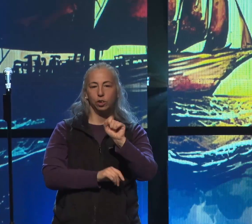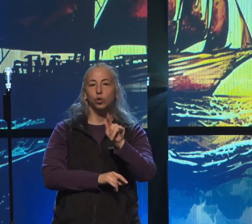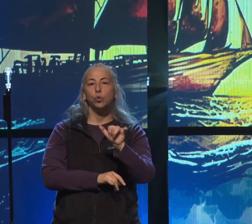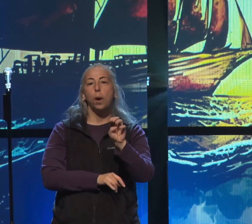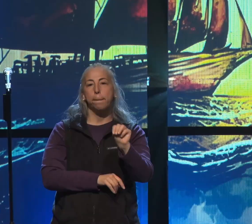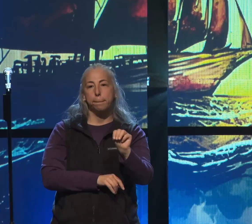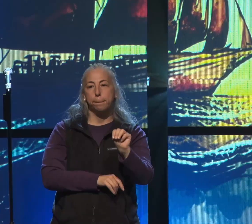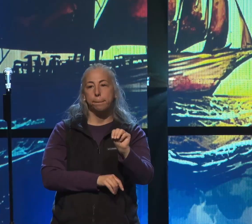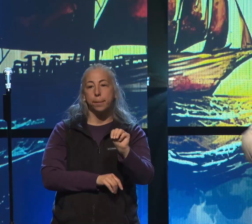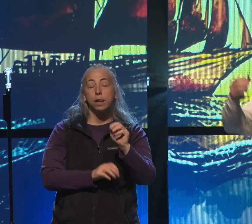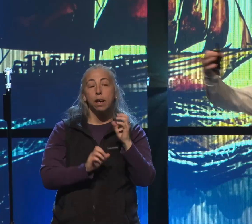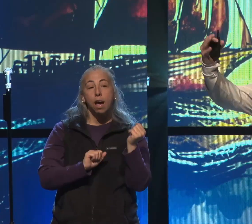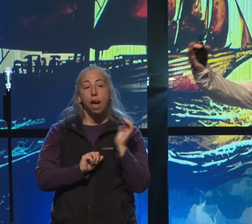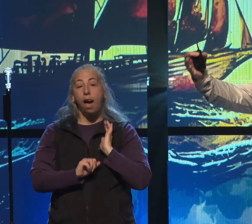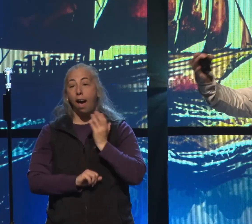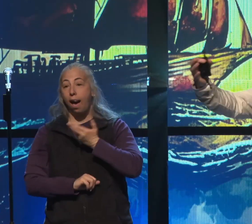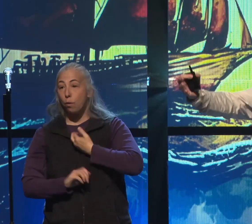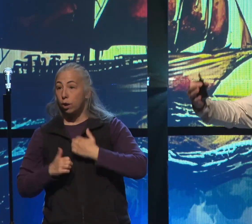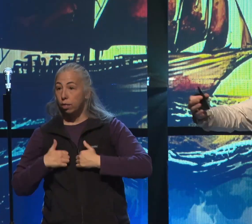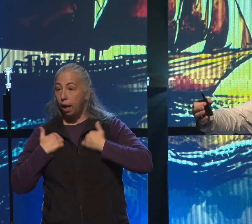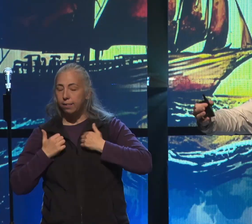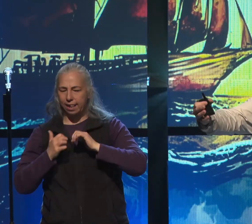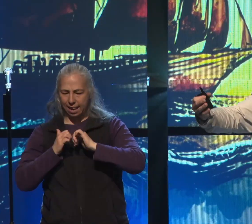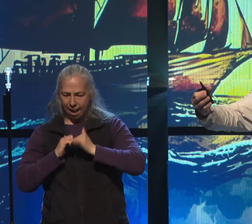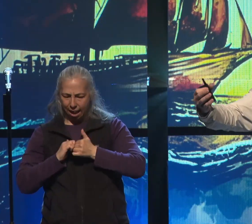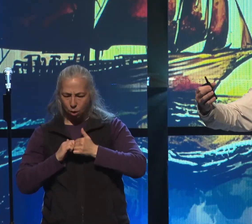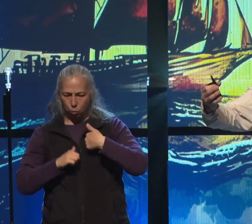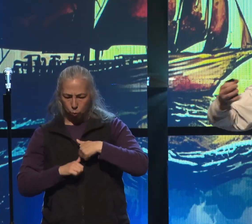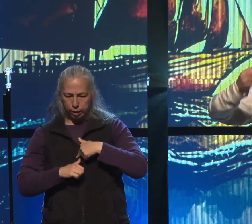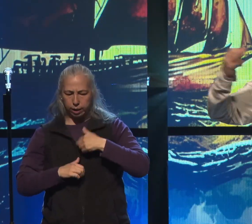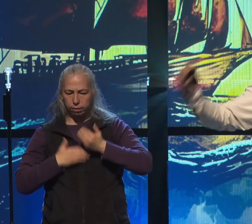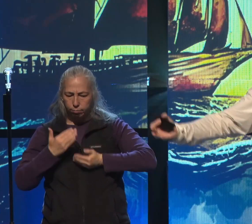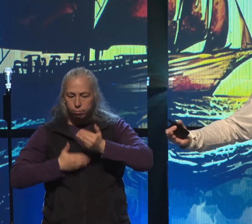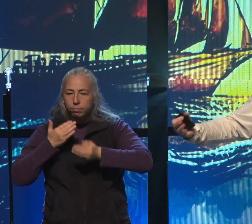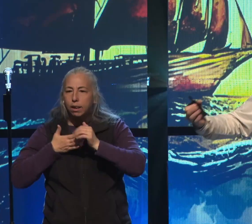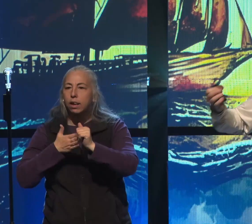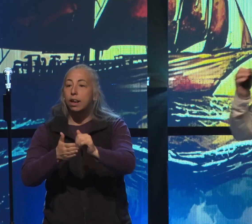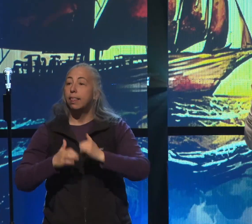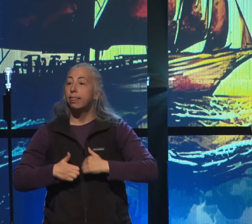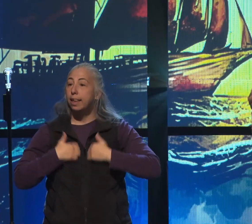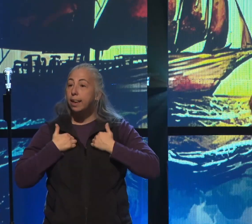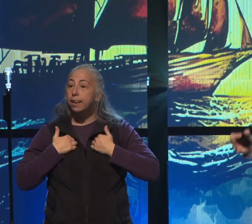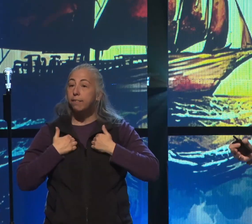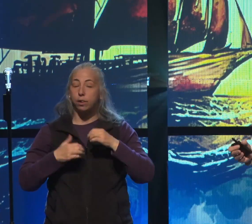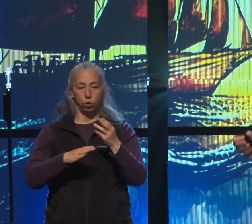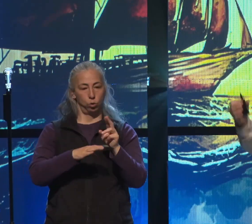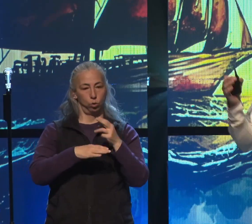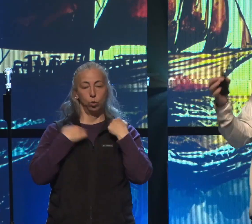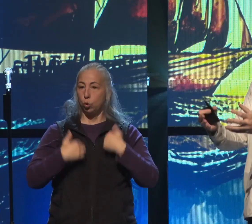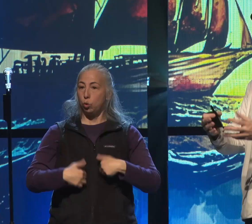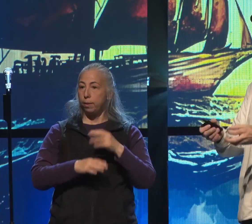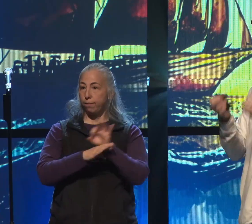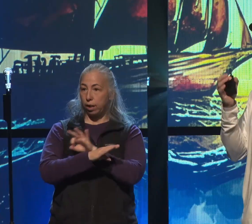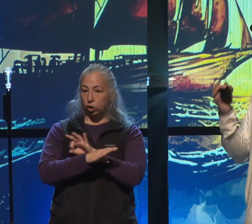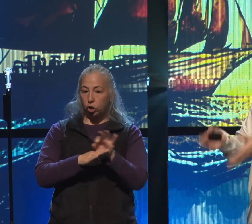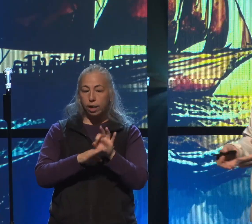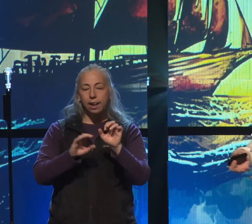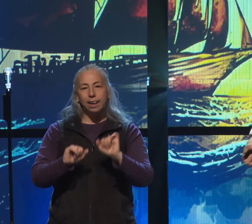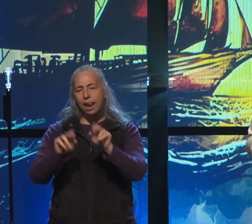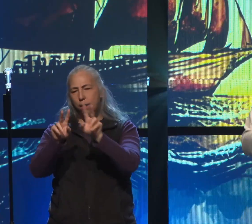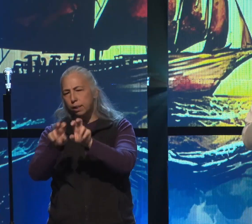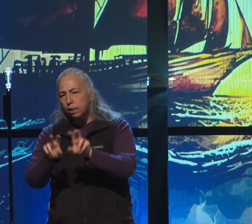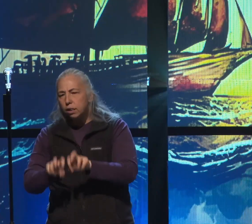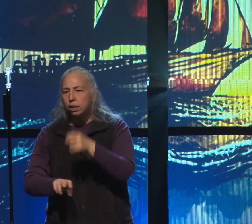the way we live them, what we could call human functioning, right? Human functioning can be thought of, can be examined, could